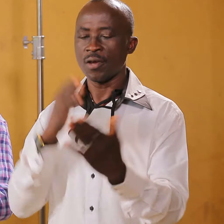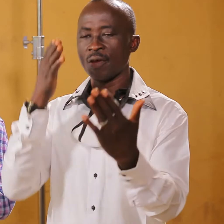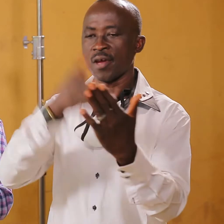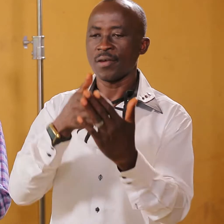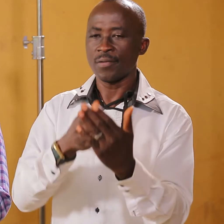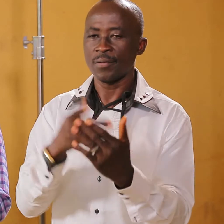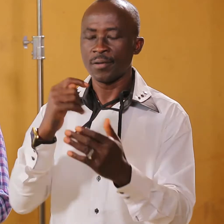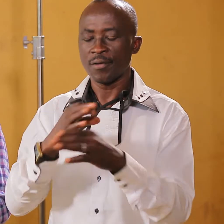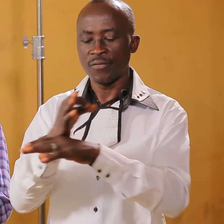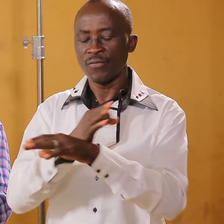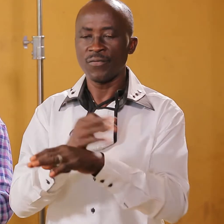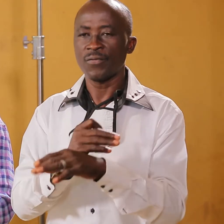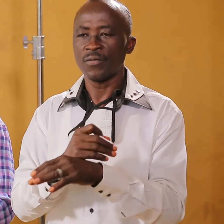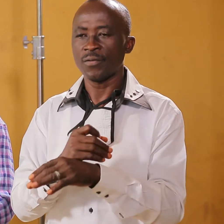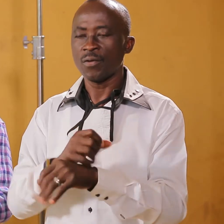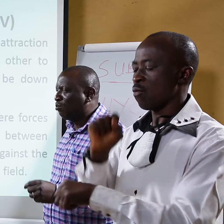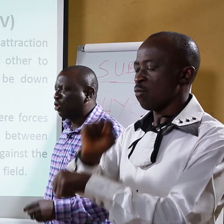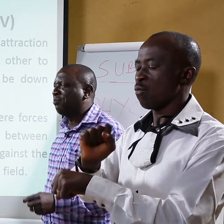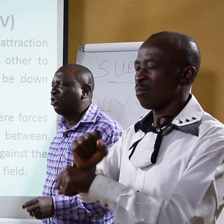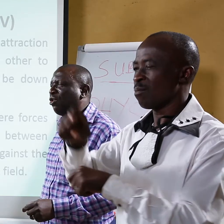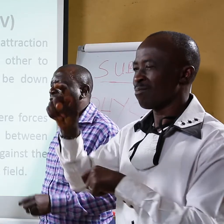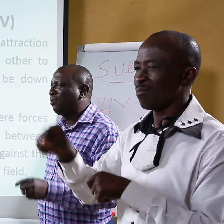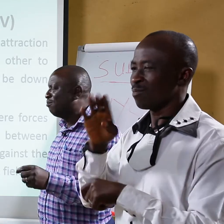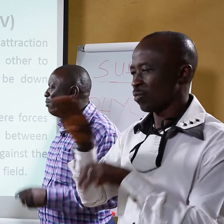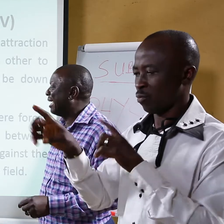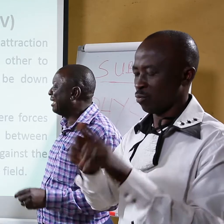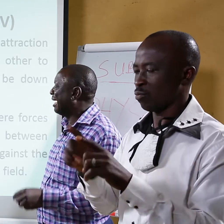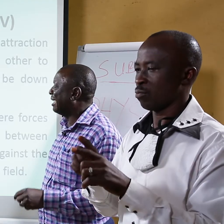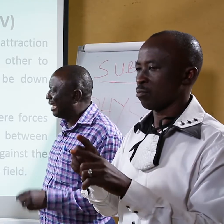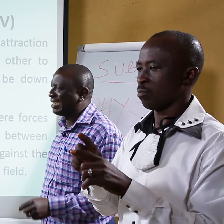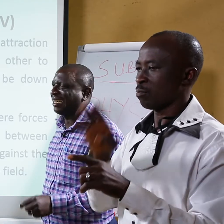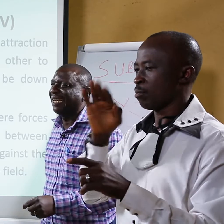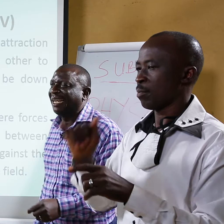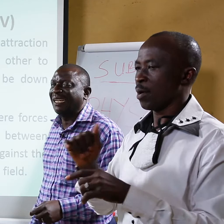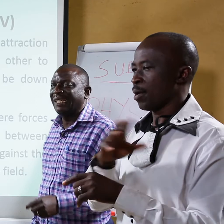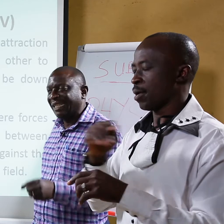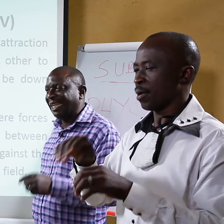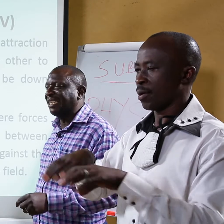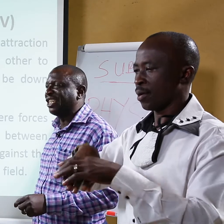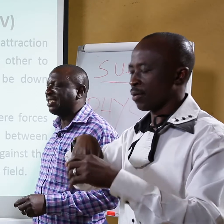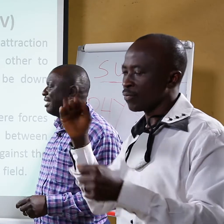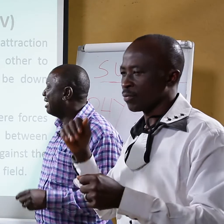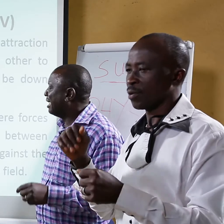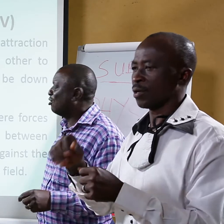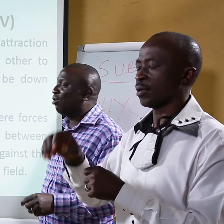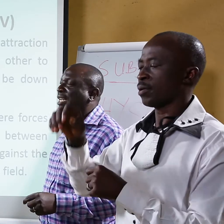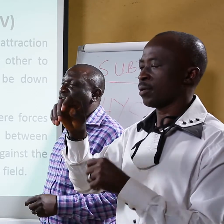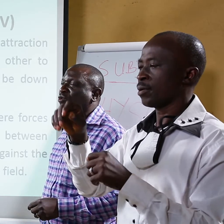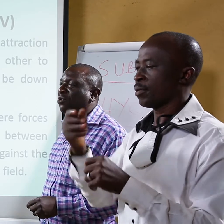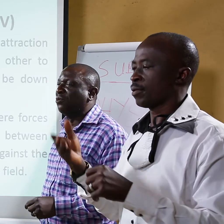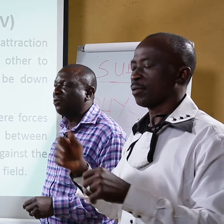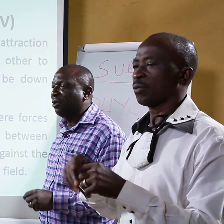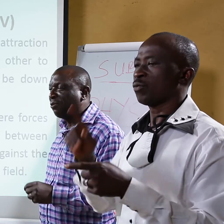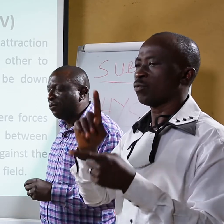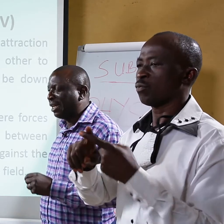against the field, work must be done by an external agent in order